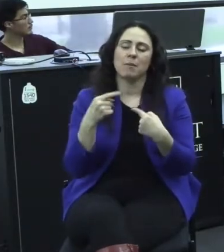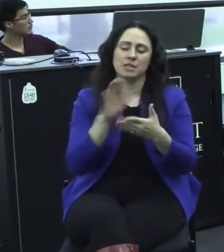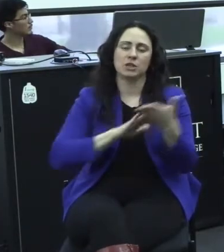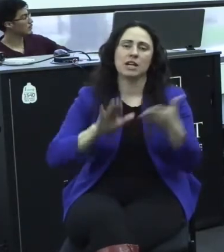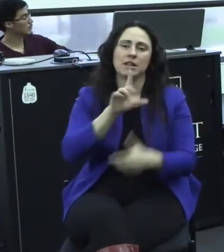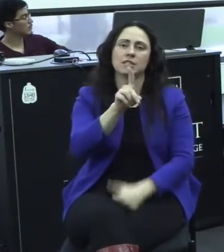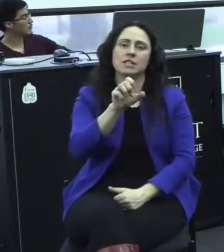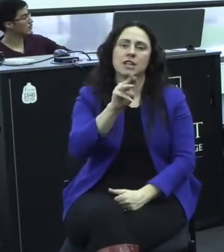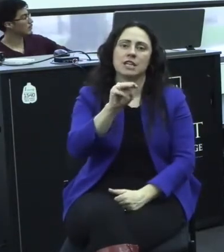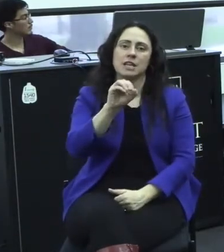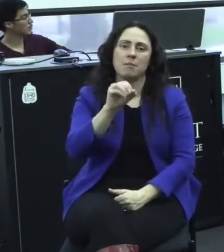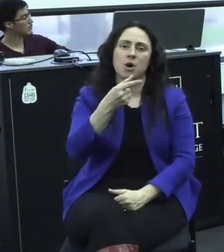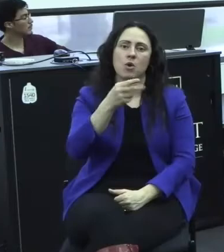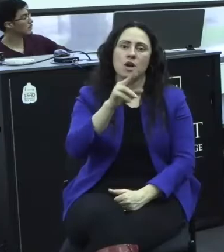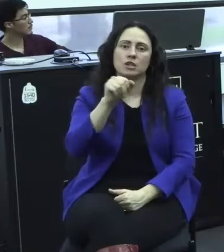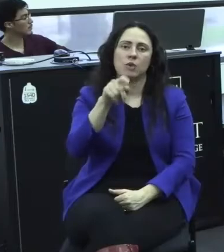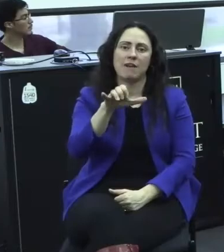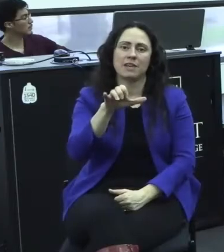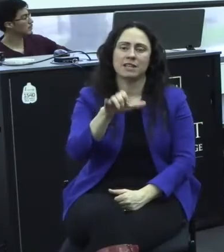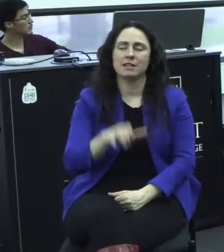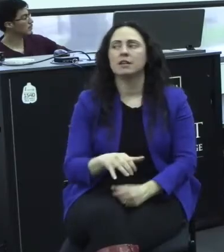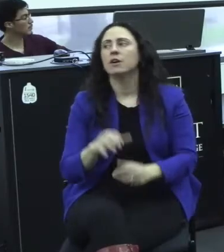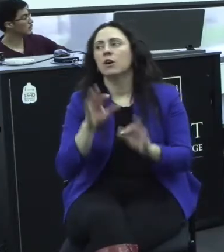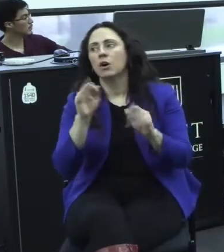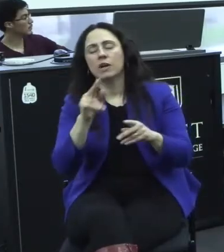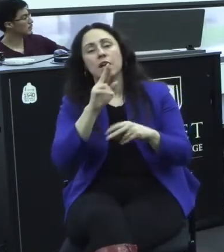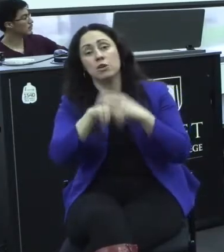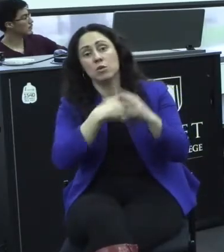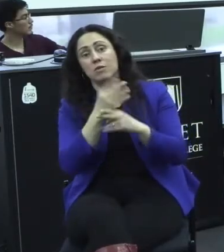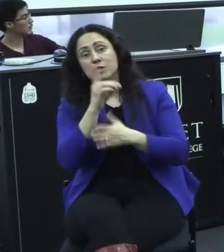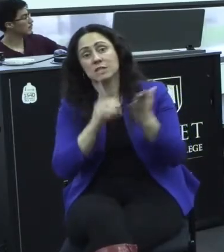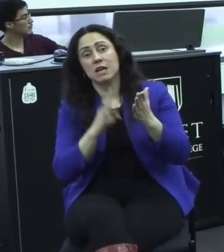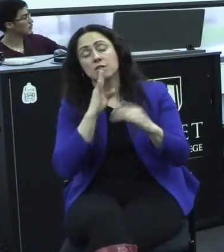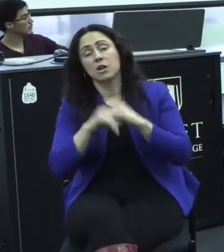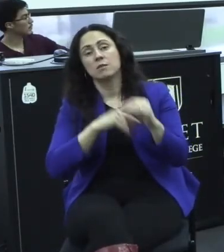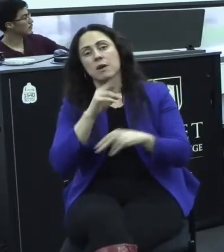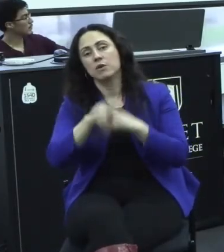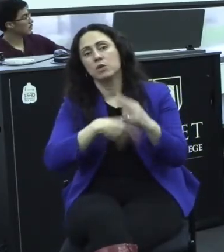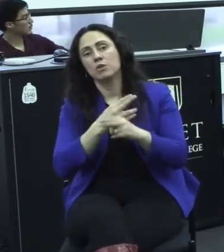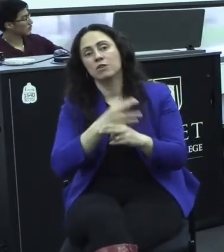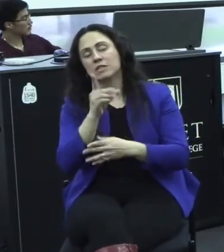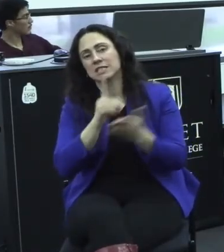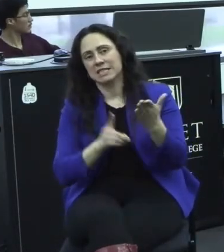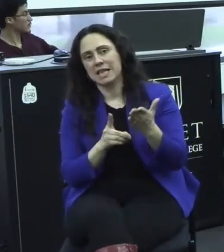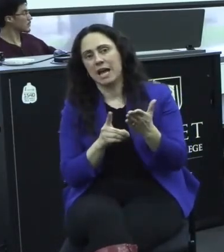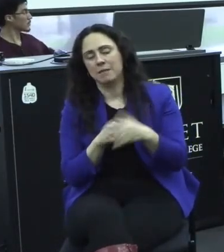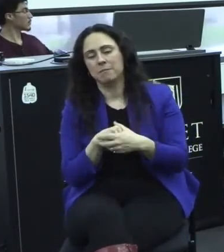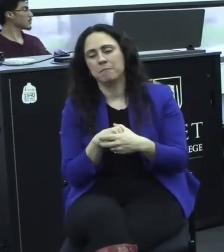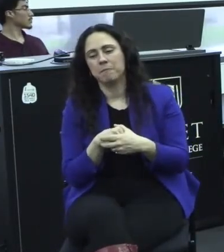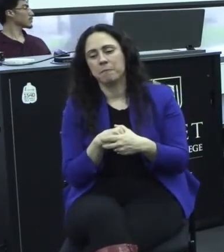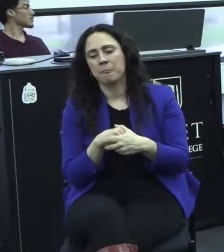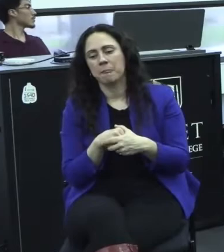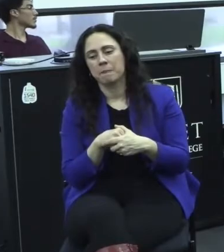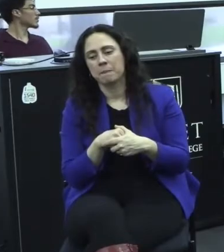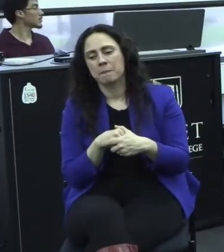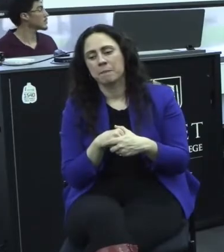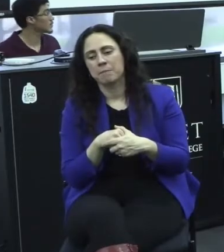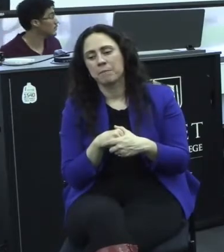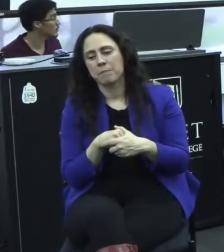Right. So universal design, we talked a little bit about universal design, or Adam did earlier.